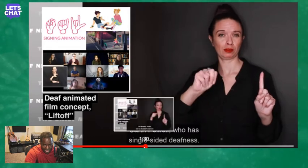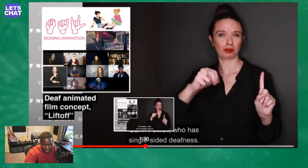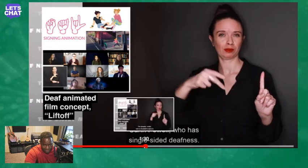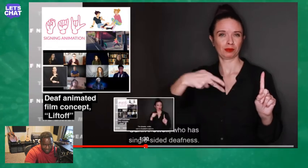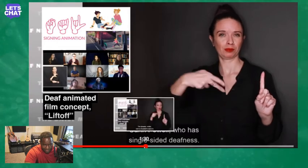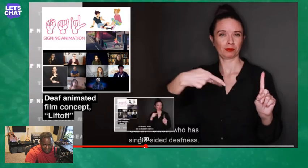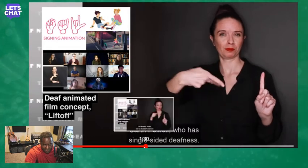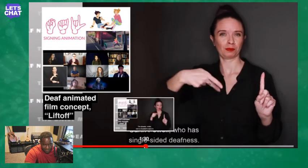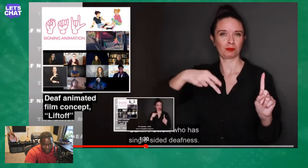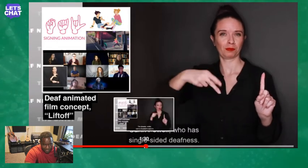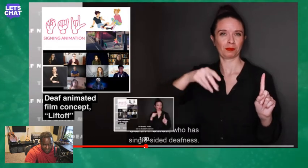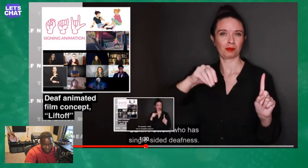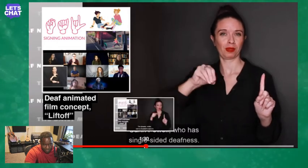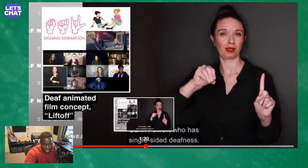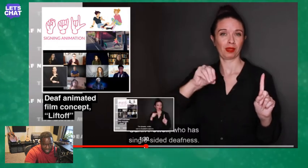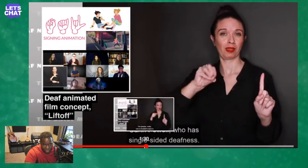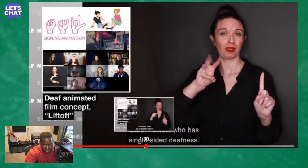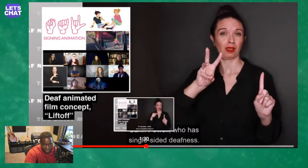C-A-R-I-N